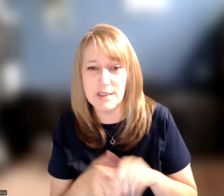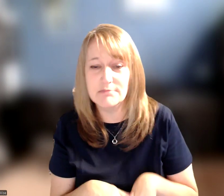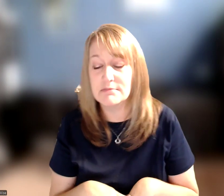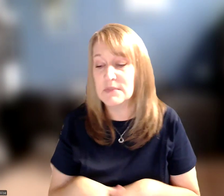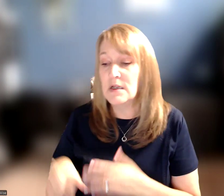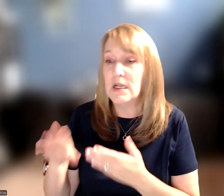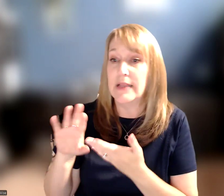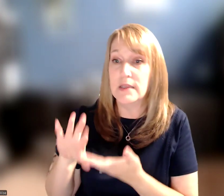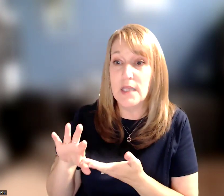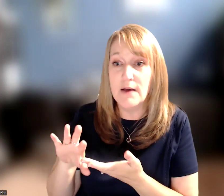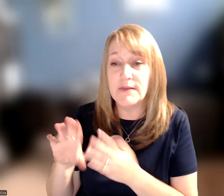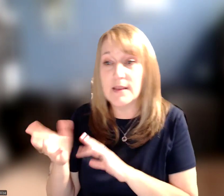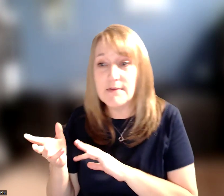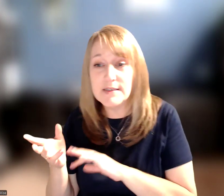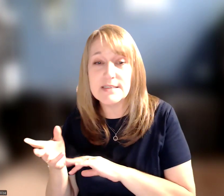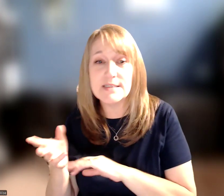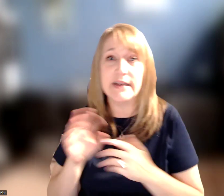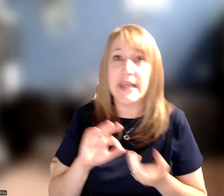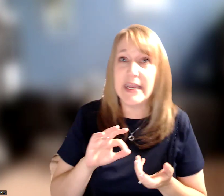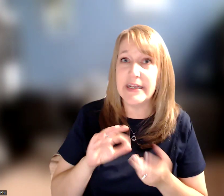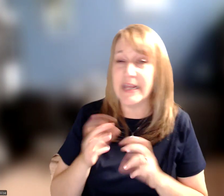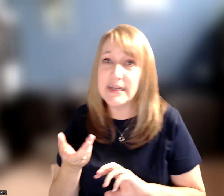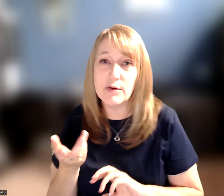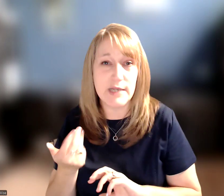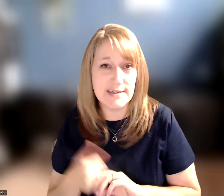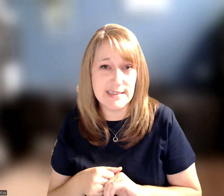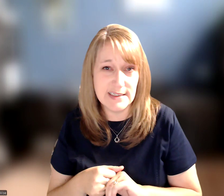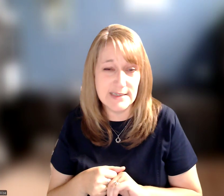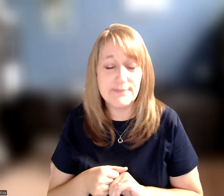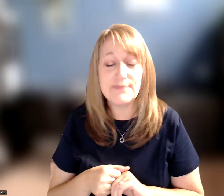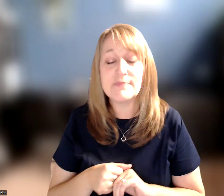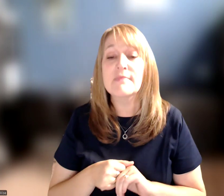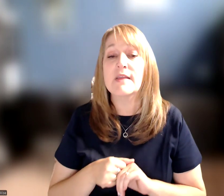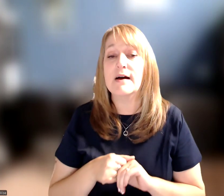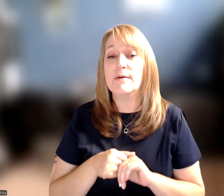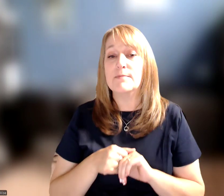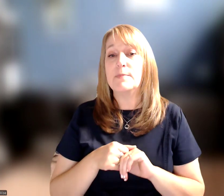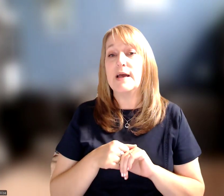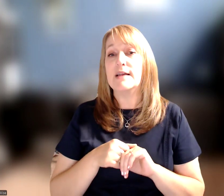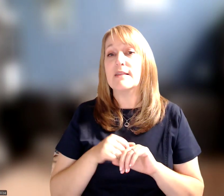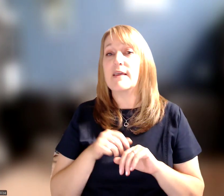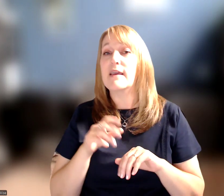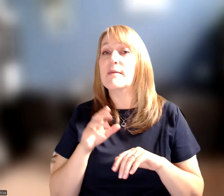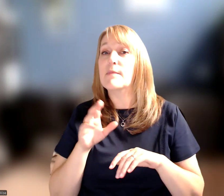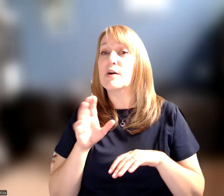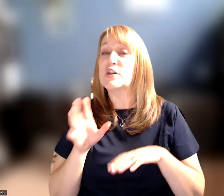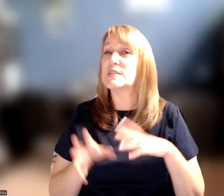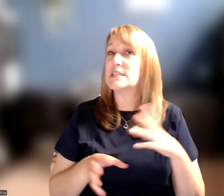something. And love it and hate it or can't stand it. But